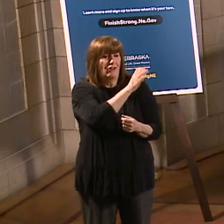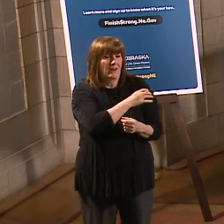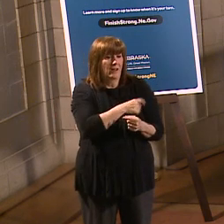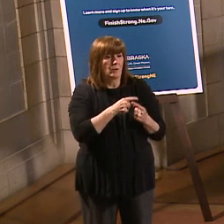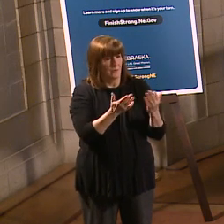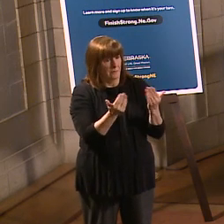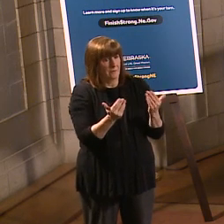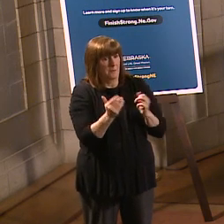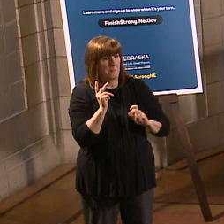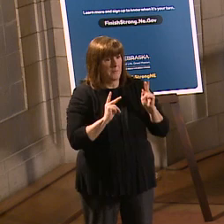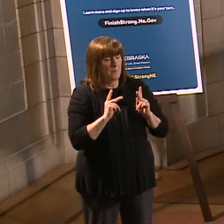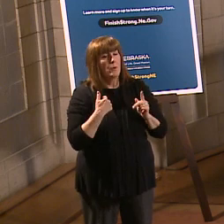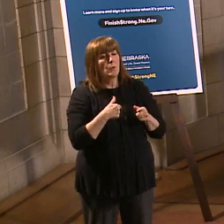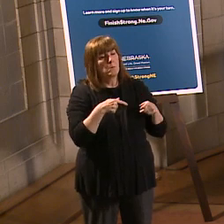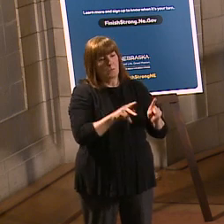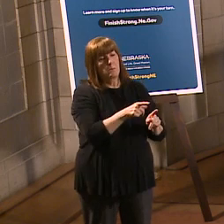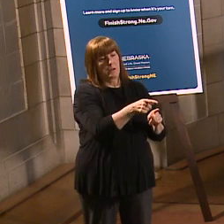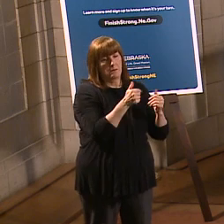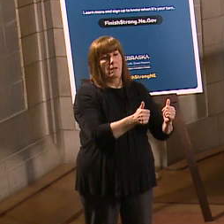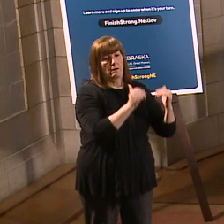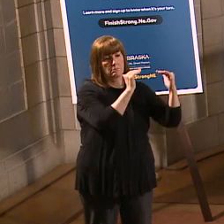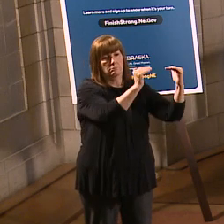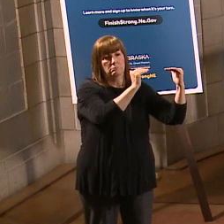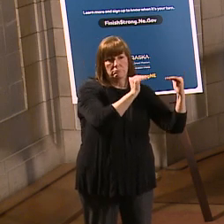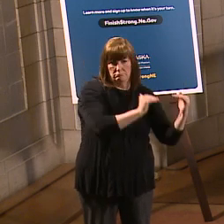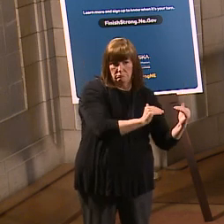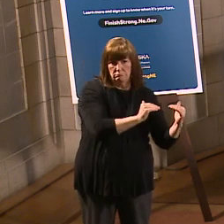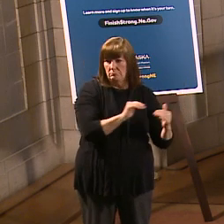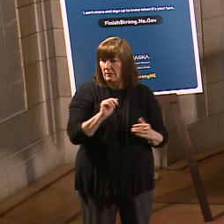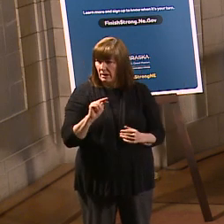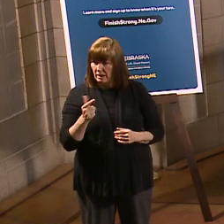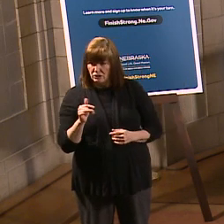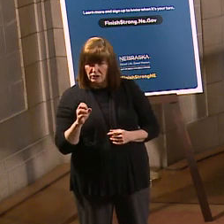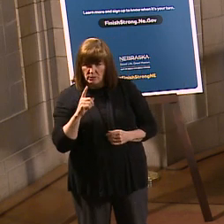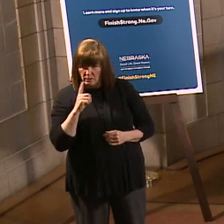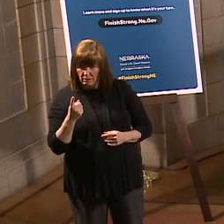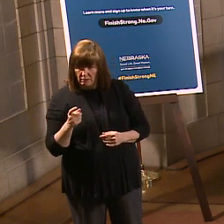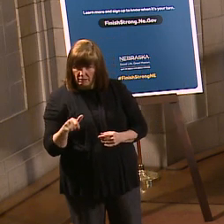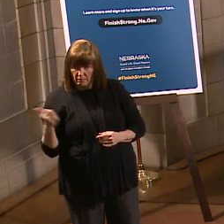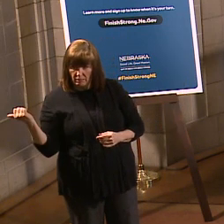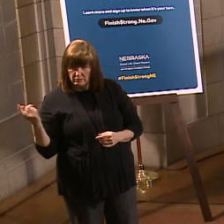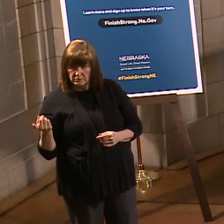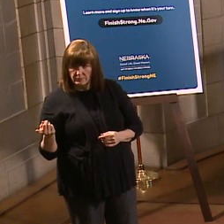get more people. We already allowed them to move forward. I don't know, Angie, is there anything else you want to say on that one?